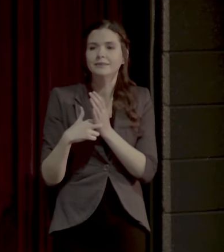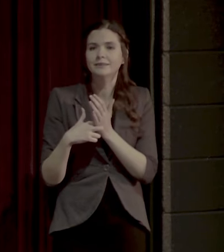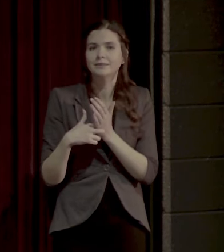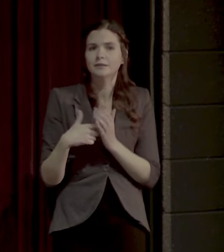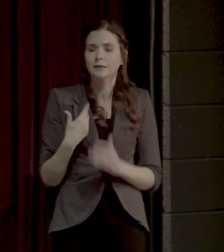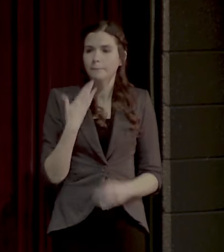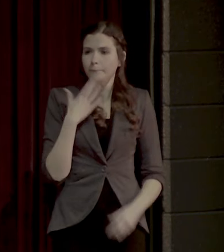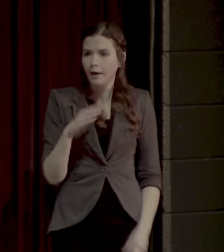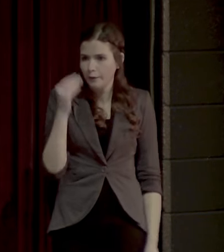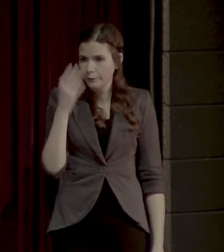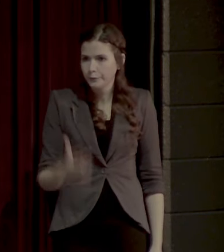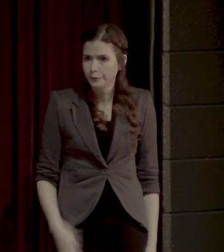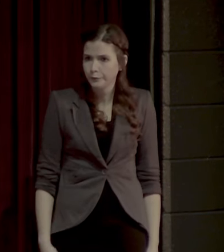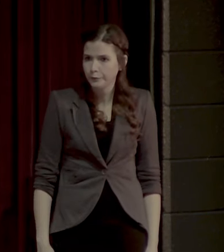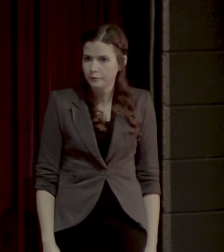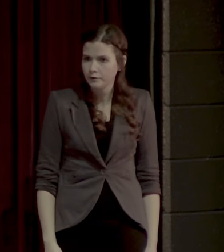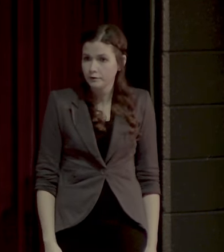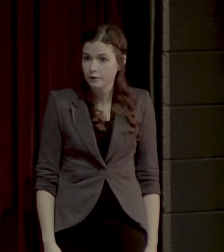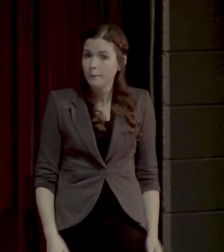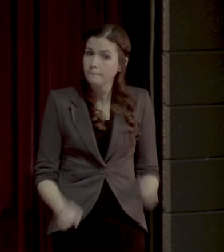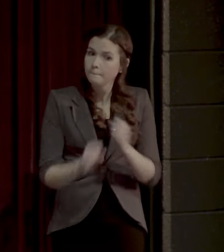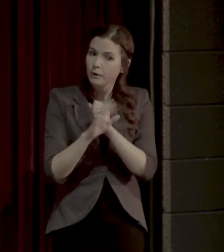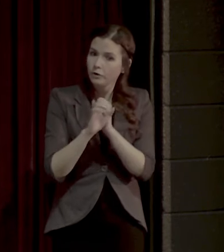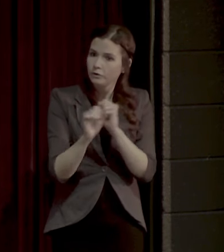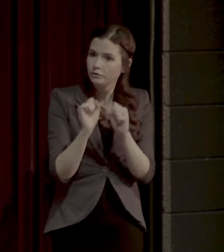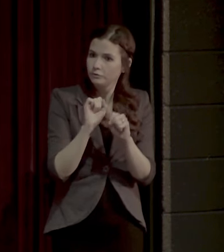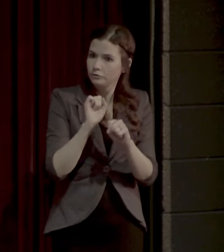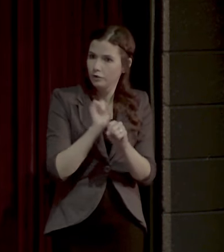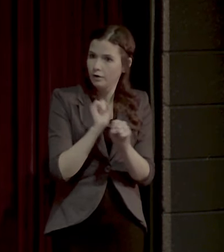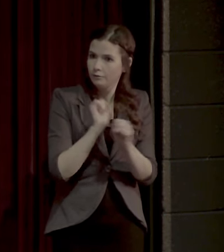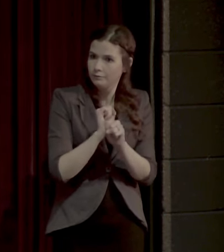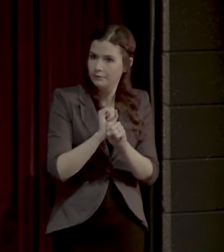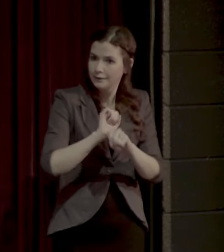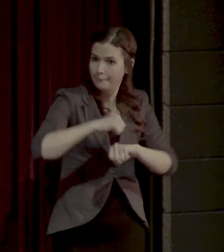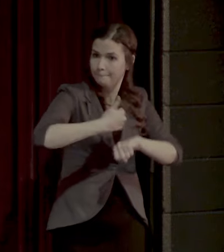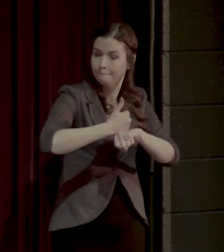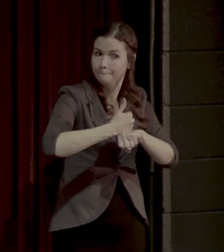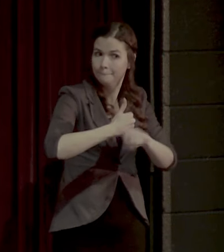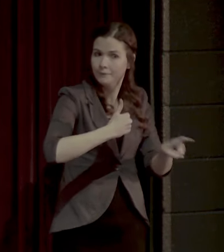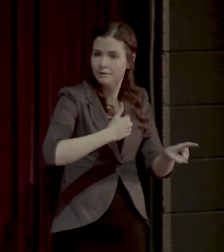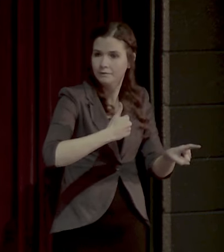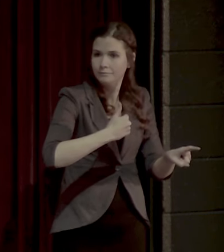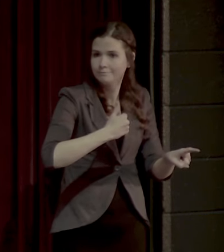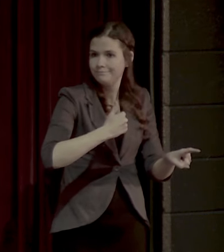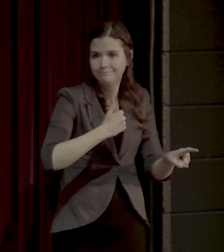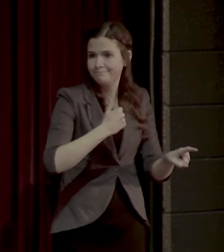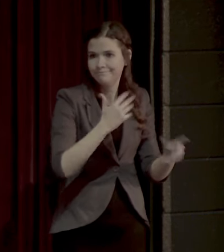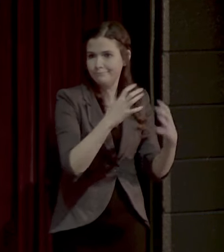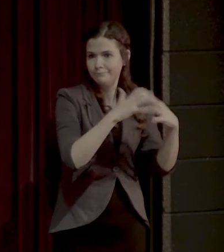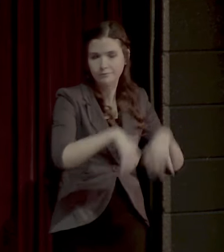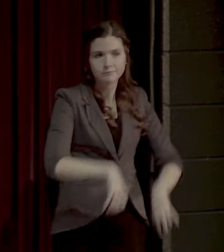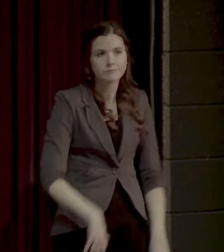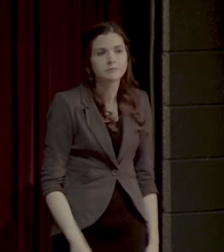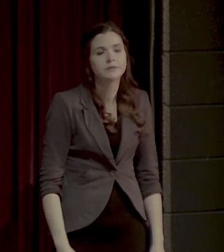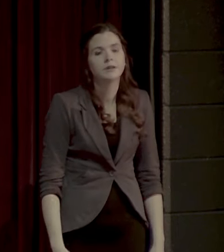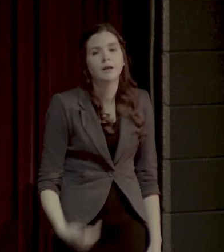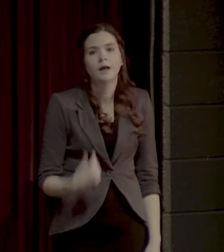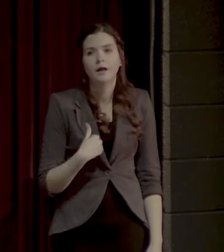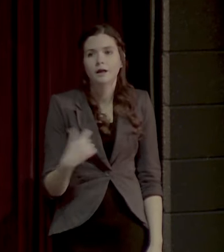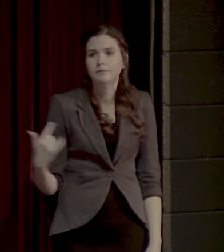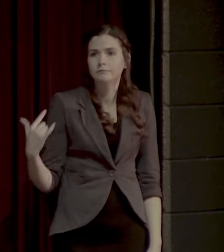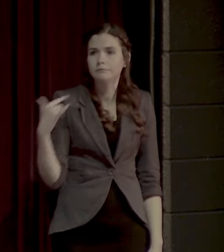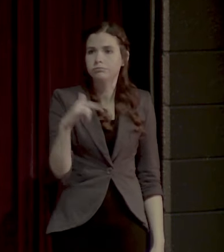got some bad news. This marketing job that I thought I was going to be doing didn't come through. And so I came